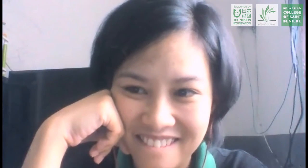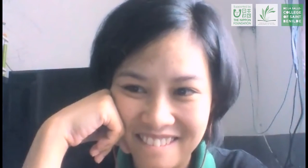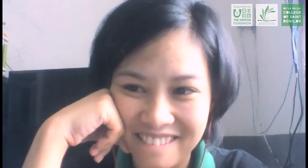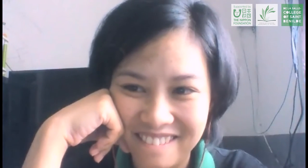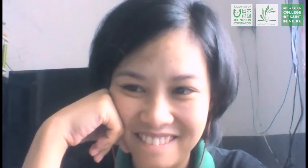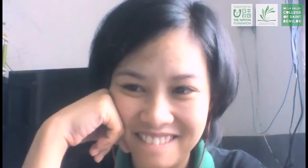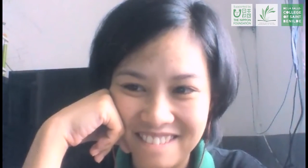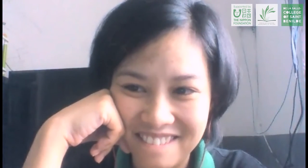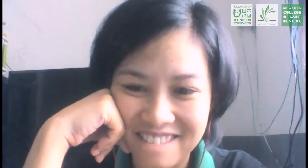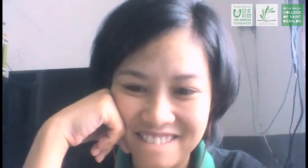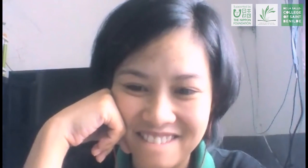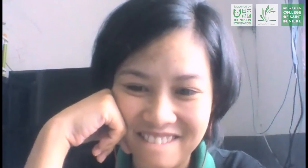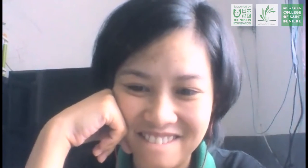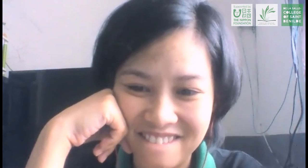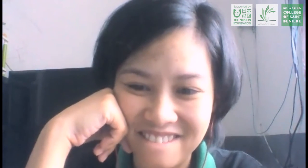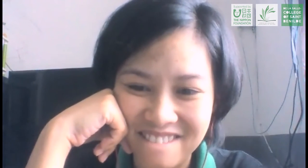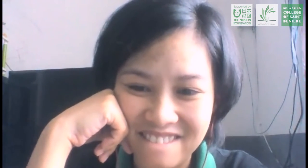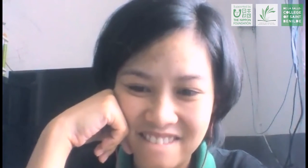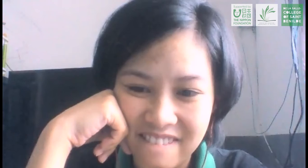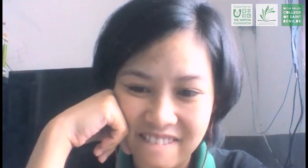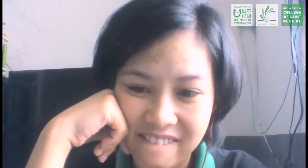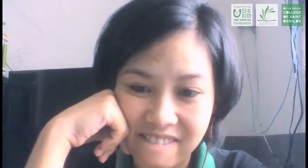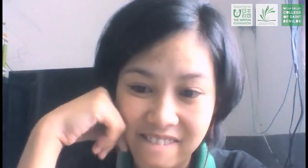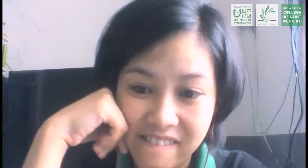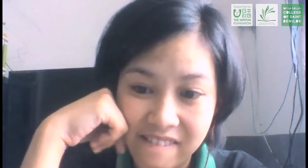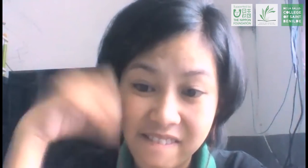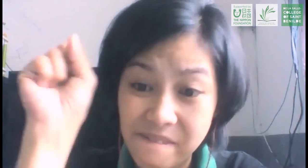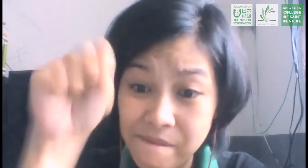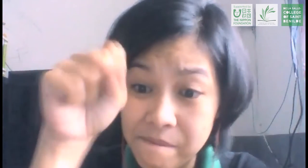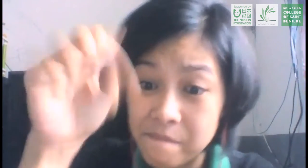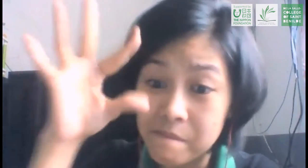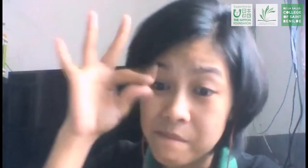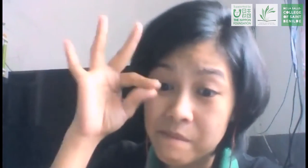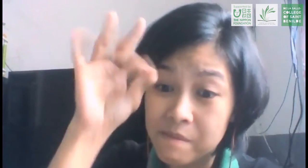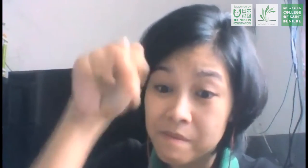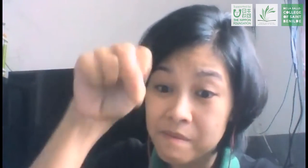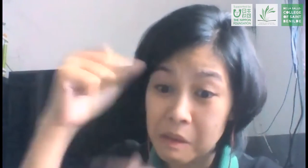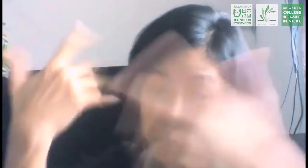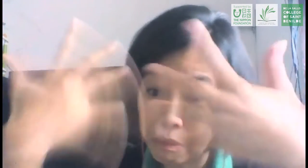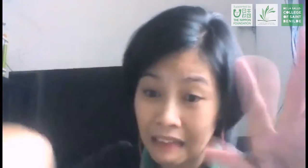then the sign equals or discount or Yeah. take away 1.